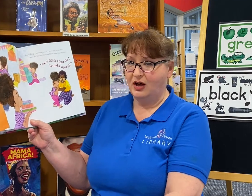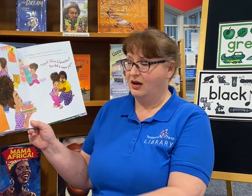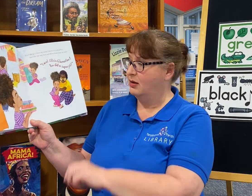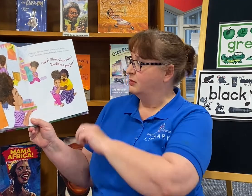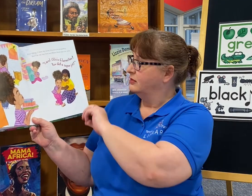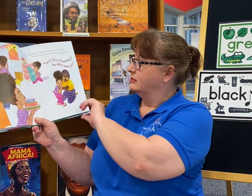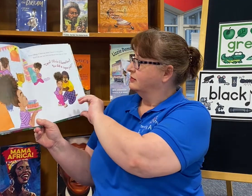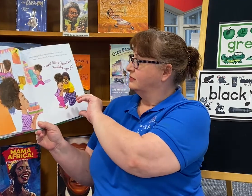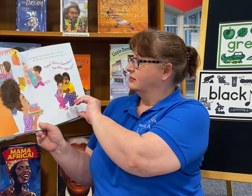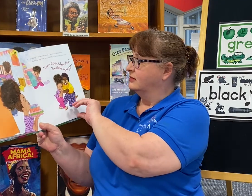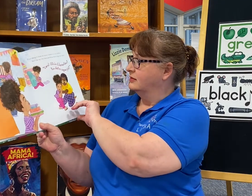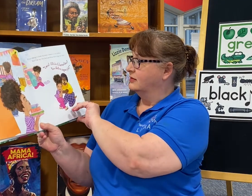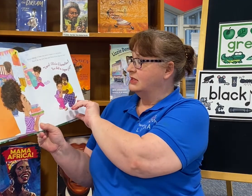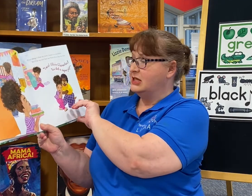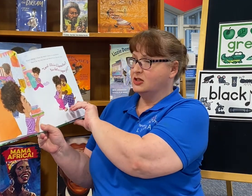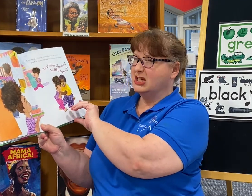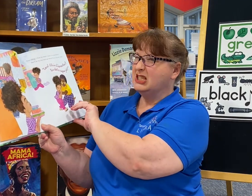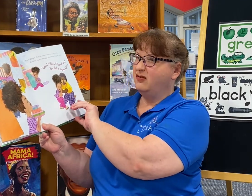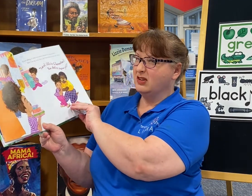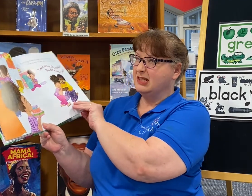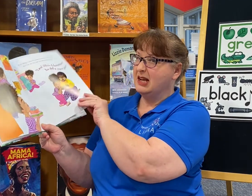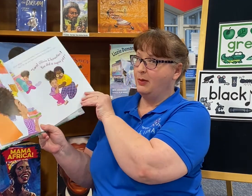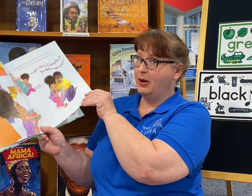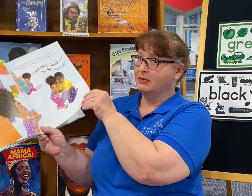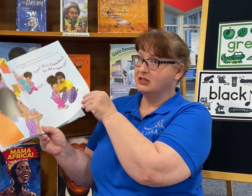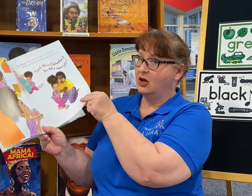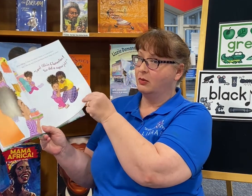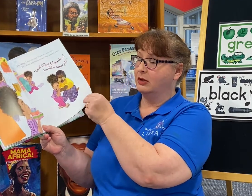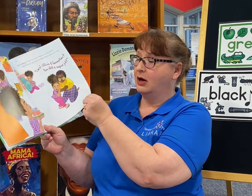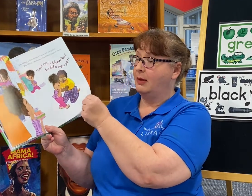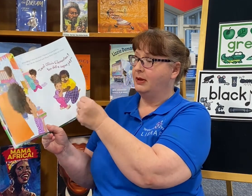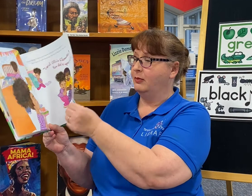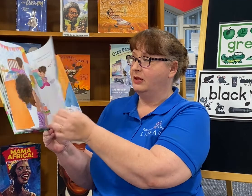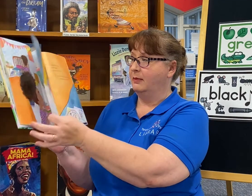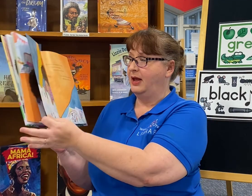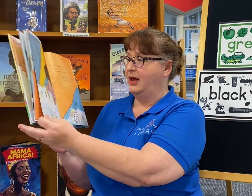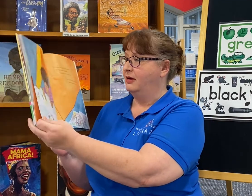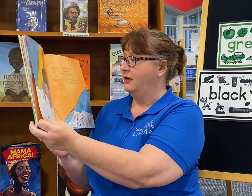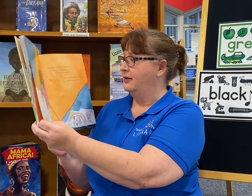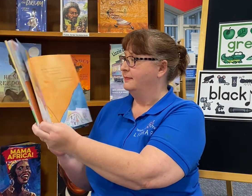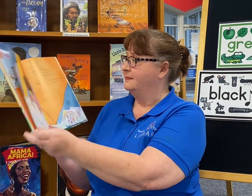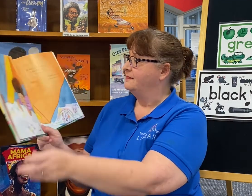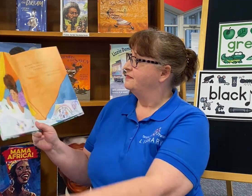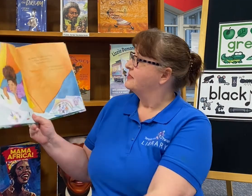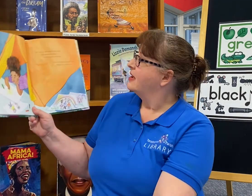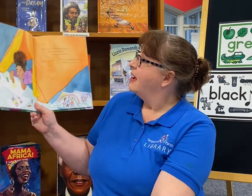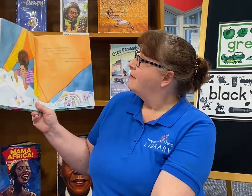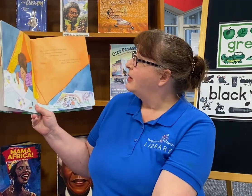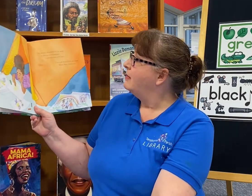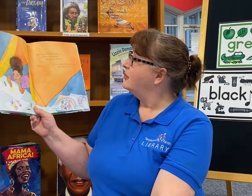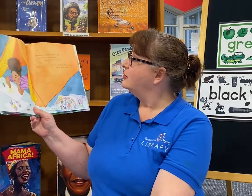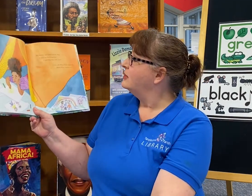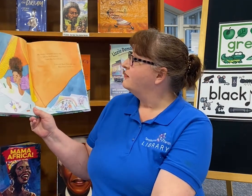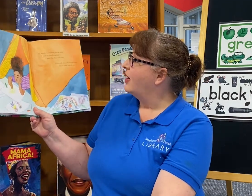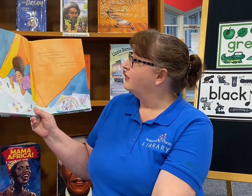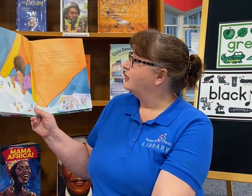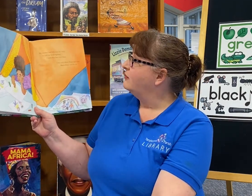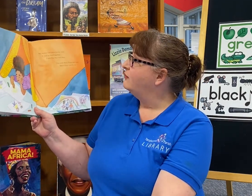job. See, there's a difference in how mamas talk when they're happy and when they're mad, huh? My mother and father live